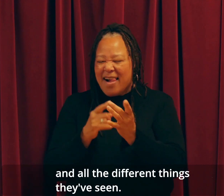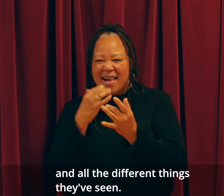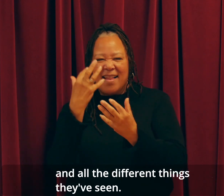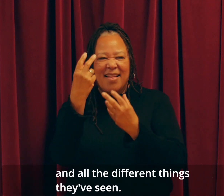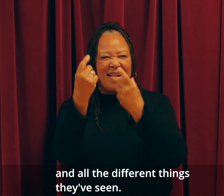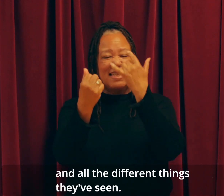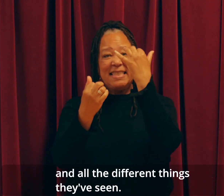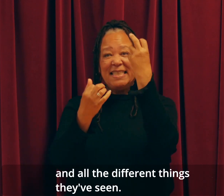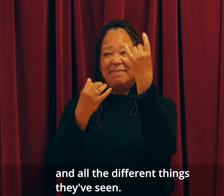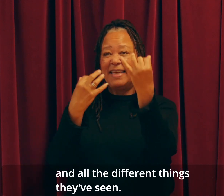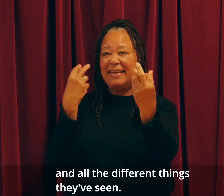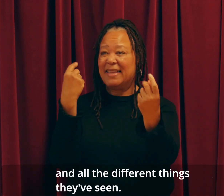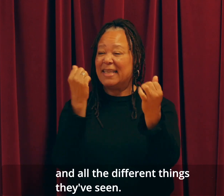all the different things that they've seen.